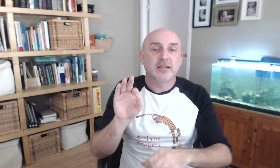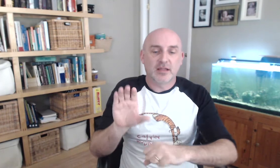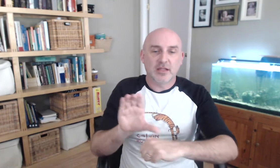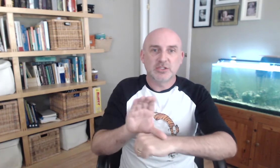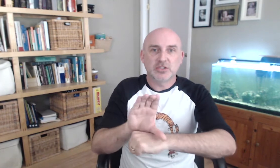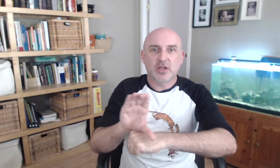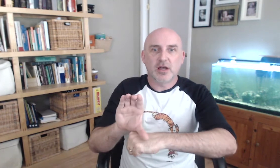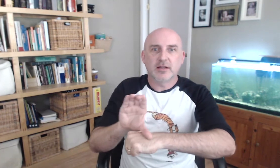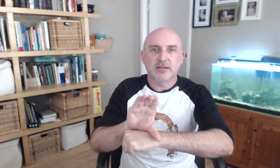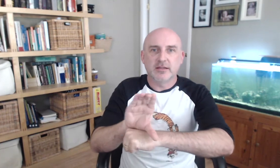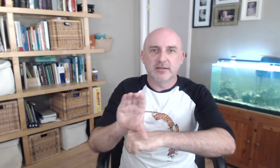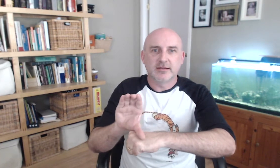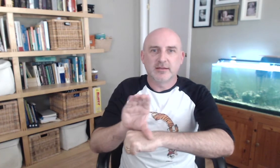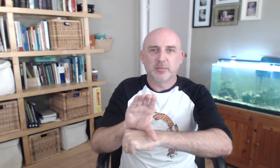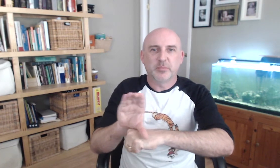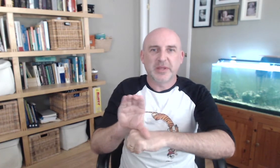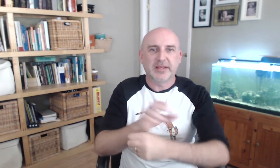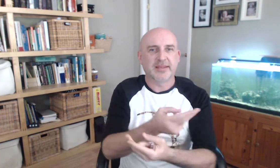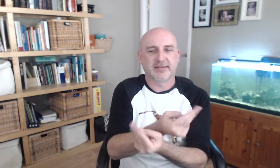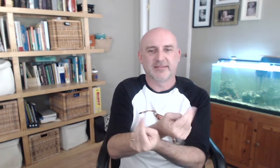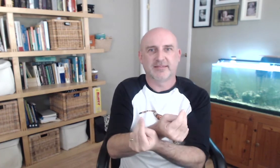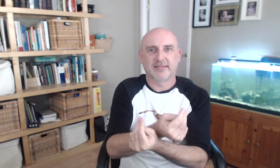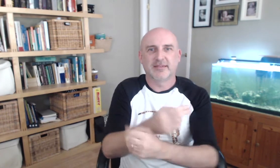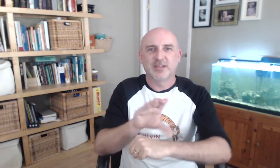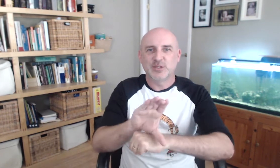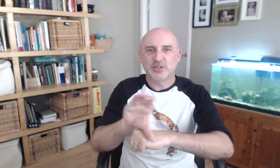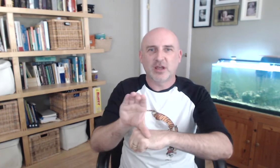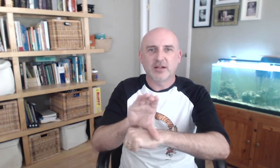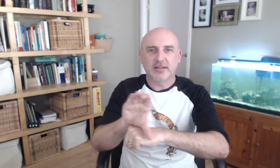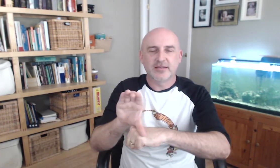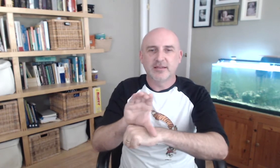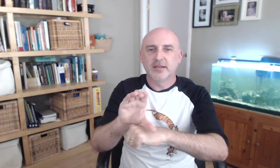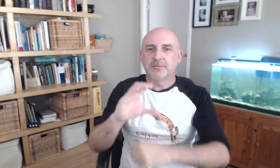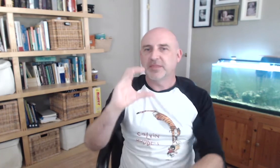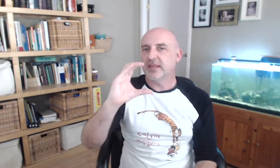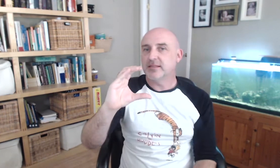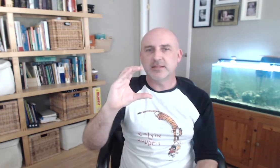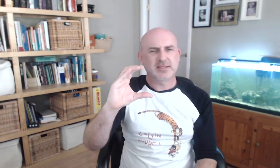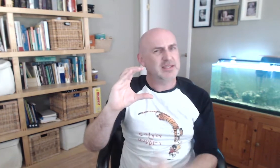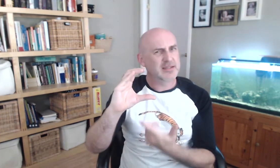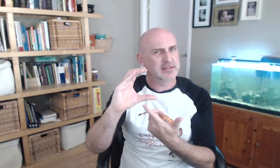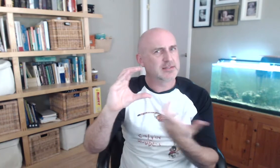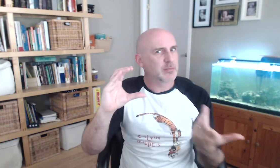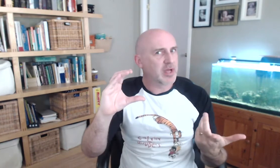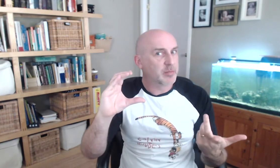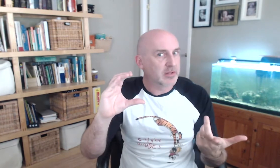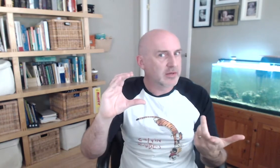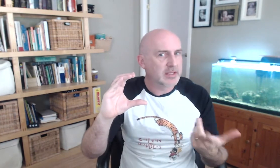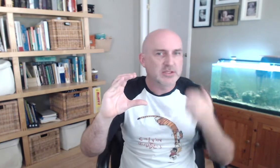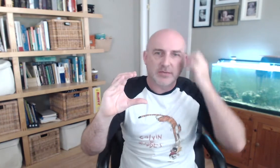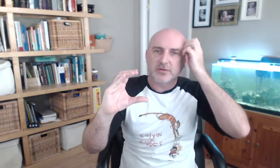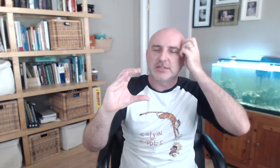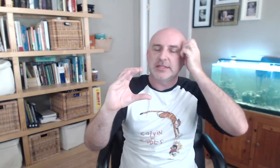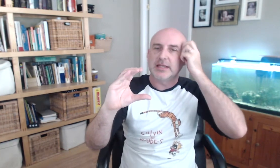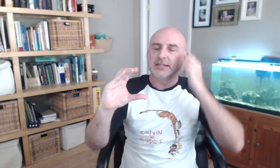a chocolate bunny. Chocolate. The C, this is a popular hand shape for us today. The